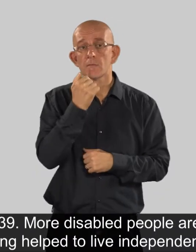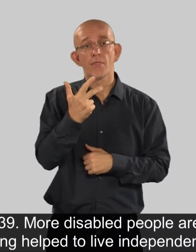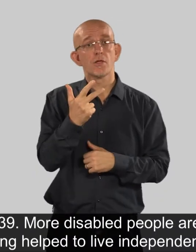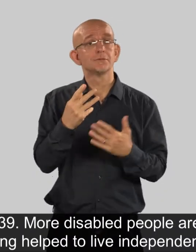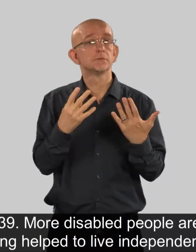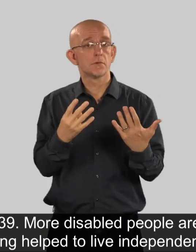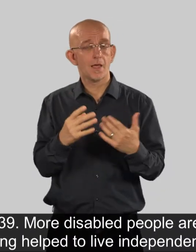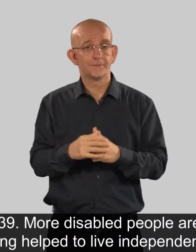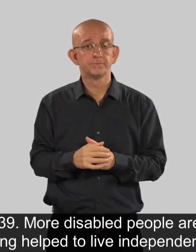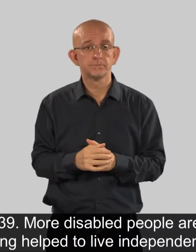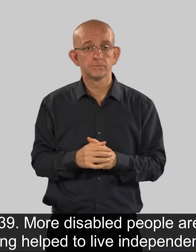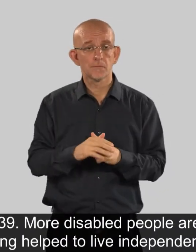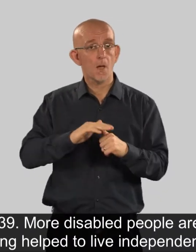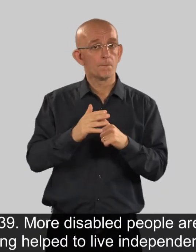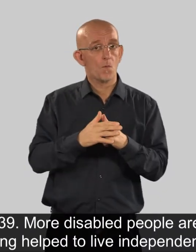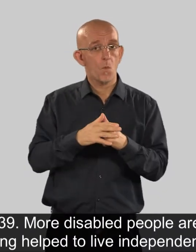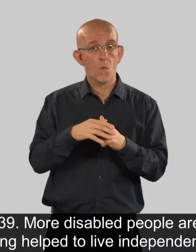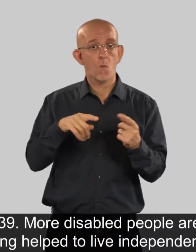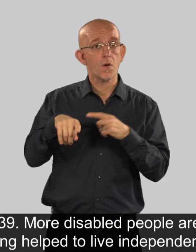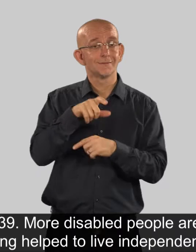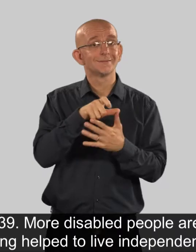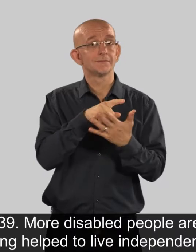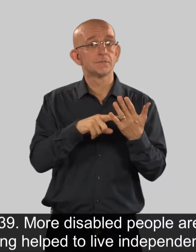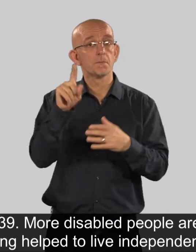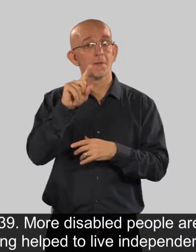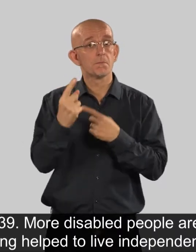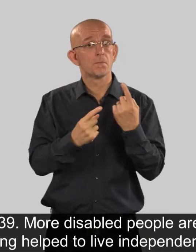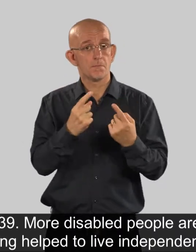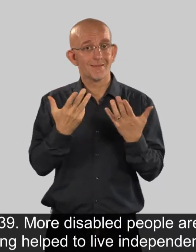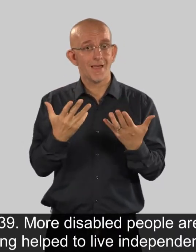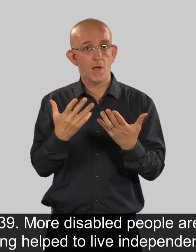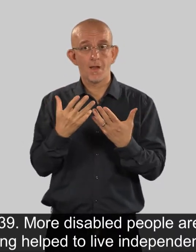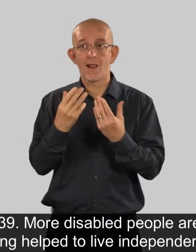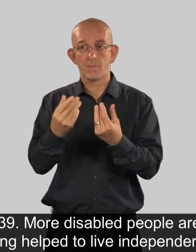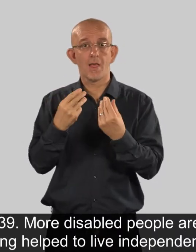39. More disabled people are being helped to live independently.